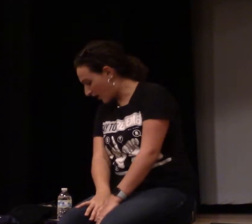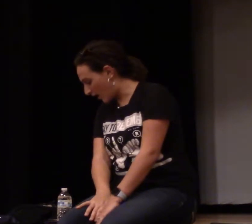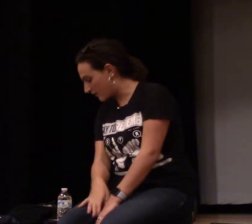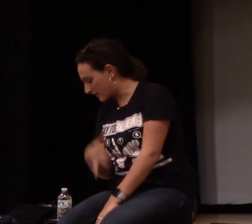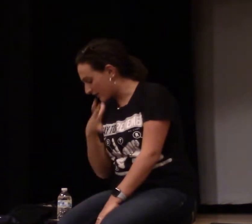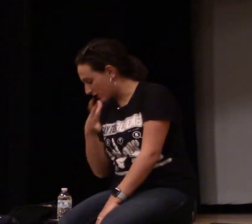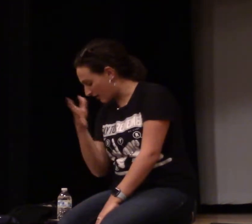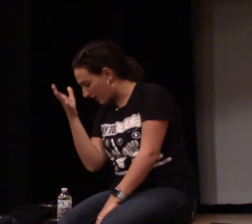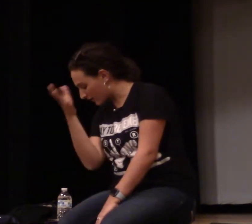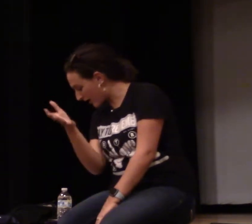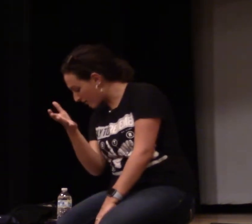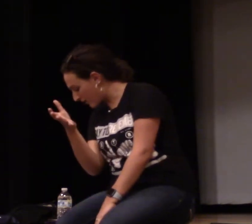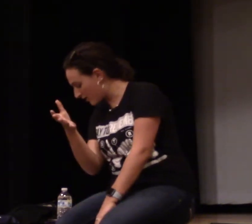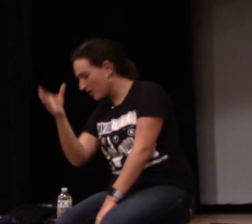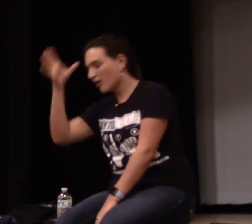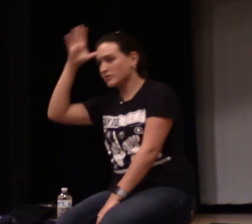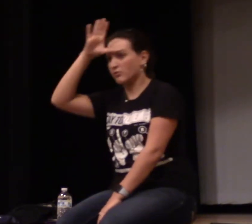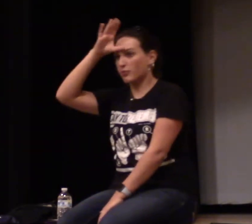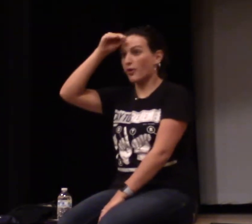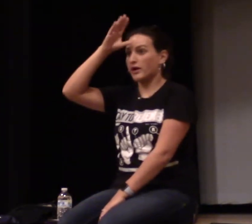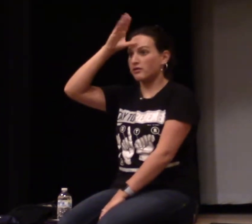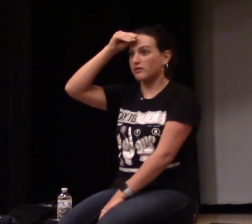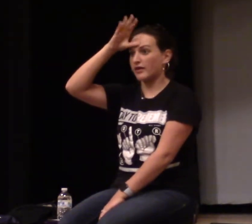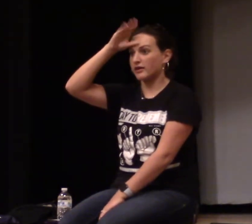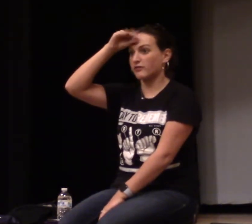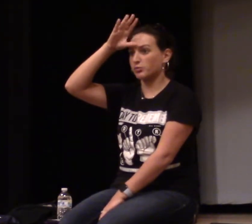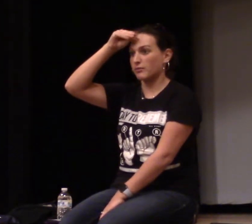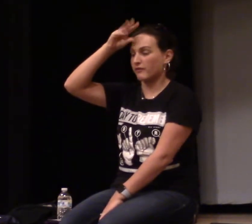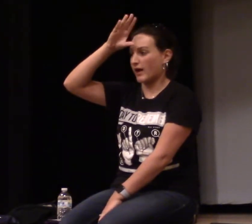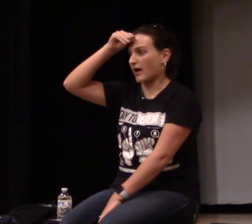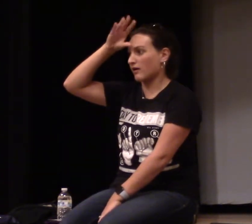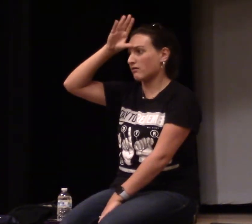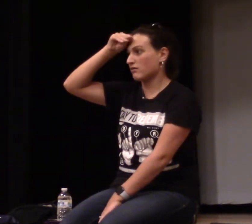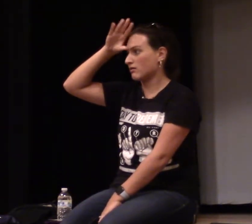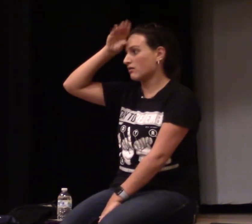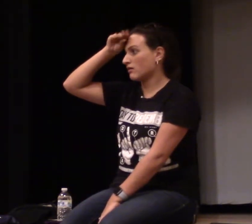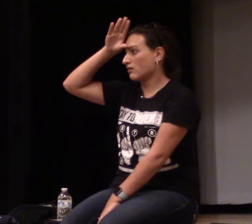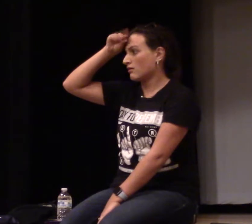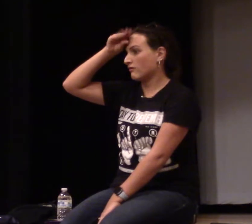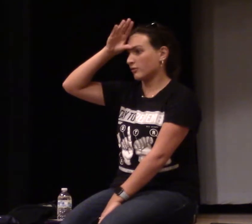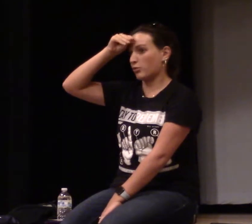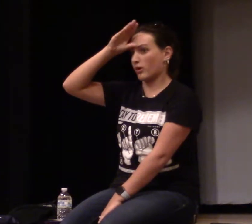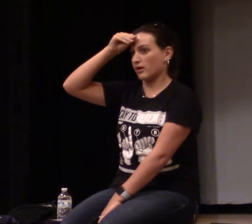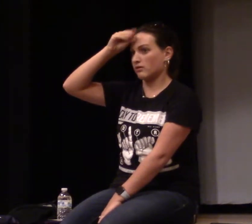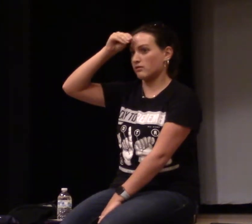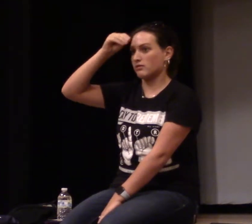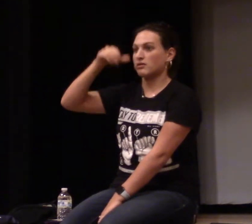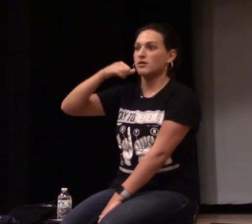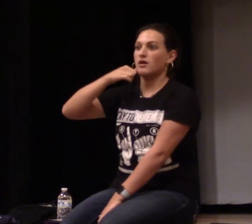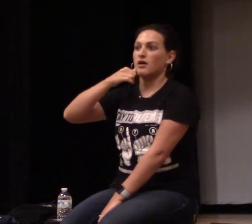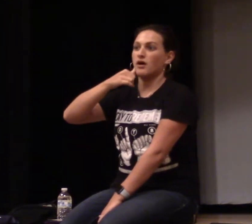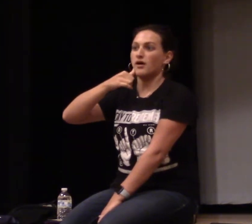We did grandma and grandpa. So boy, I think of a brim of a hat for boy. And then